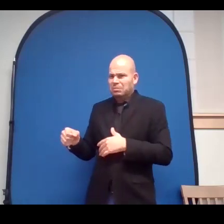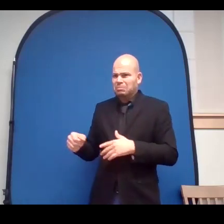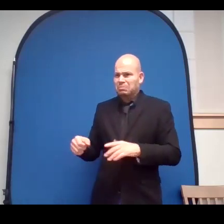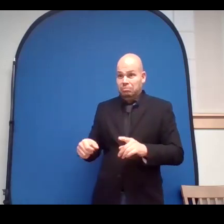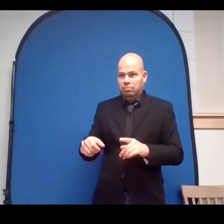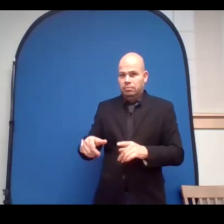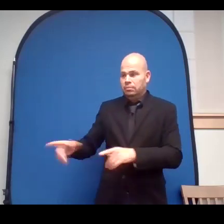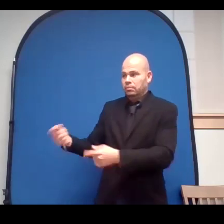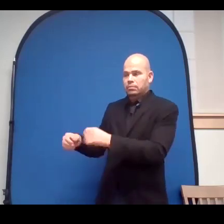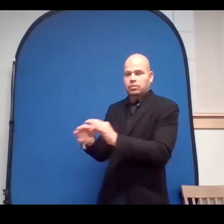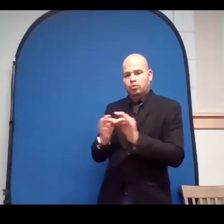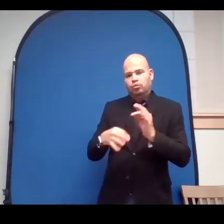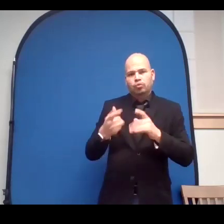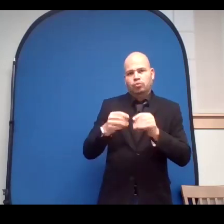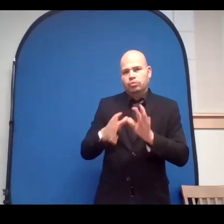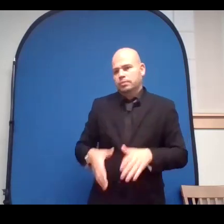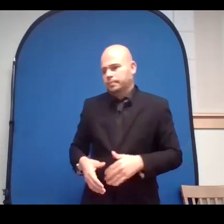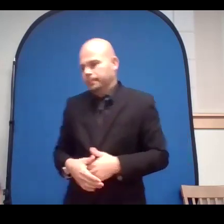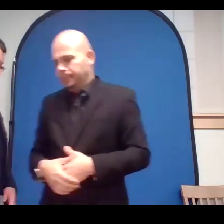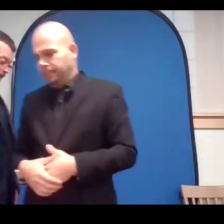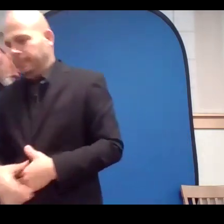Well, we'll get to that.